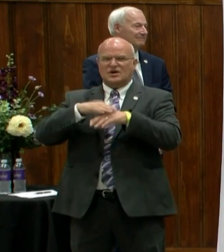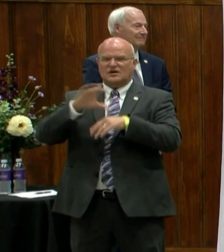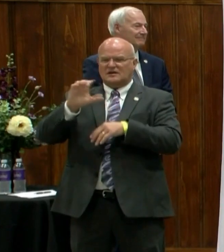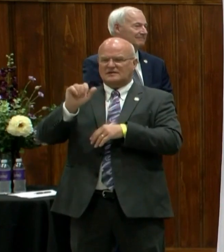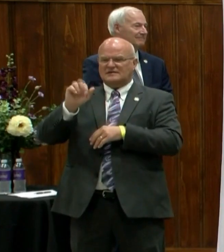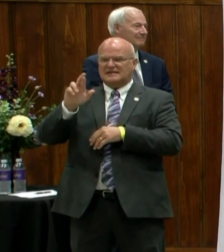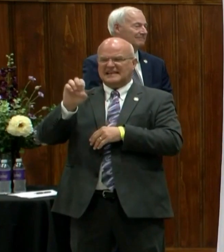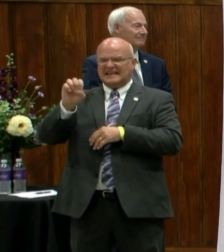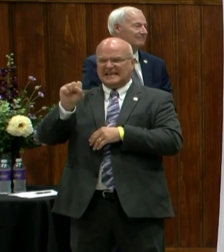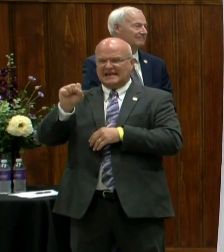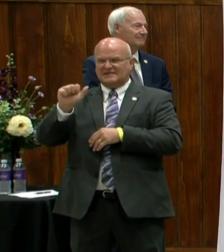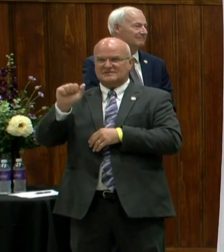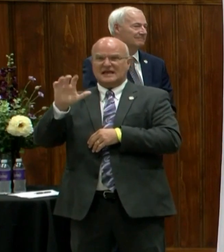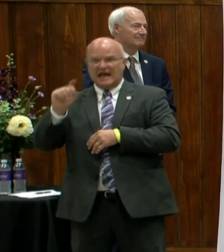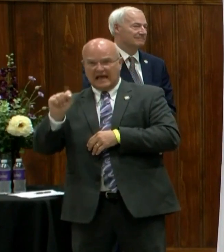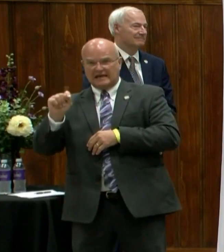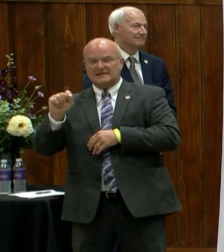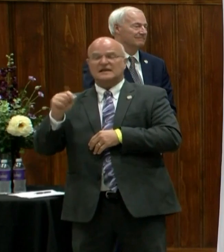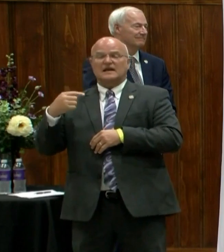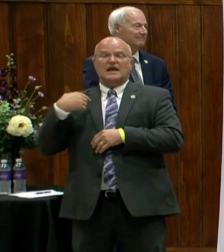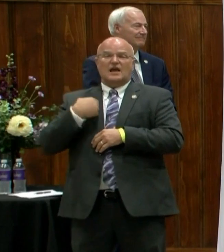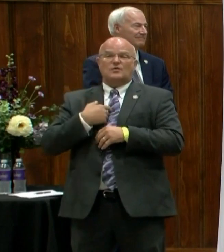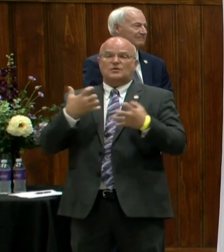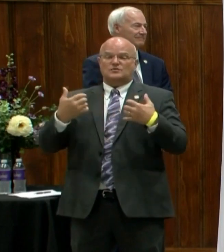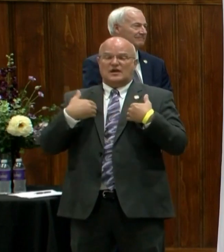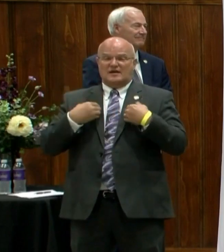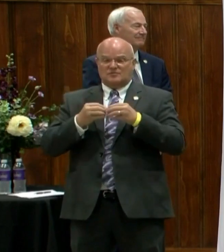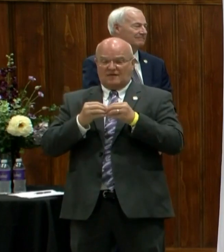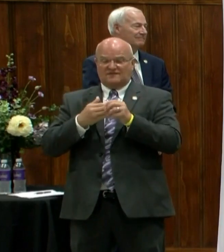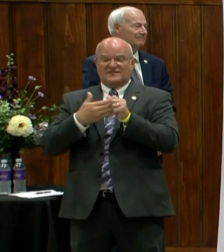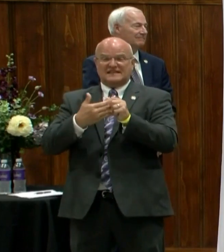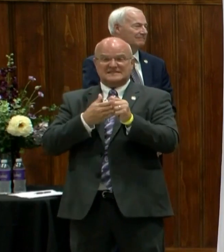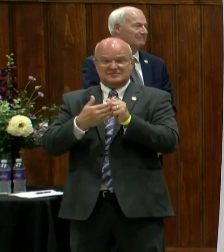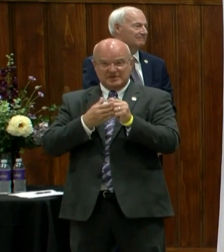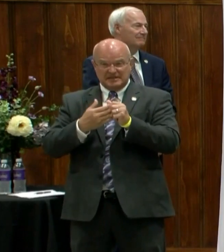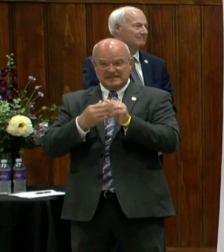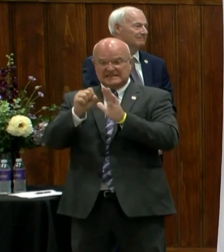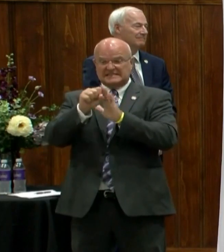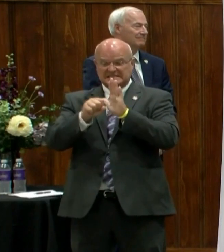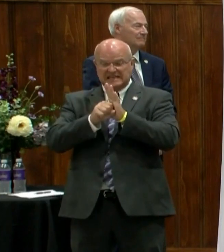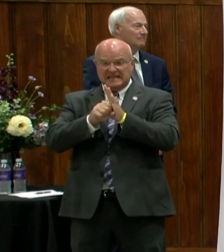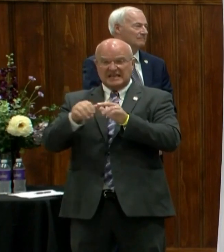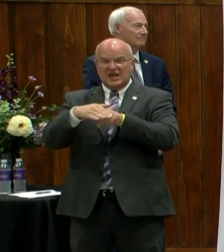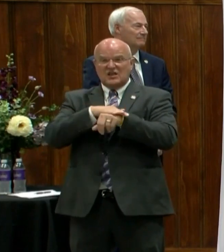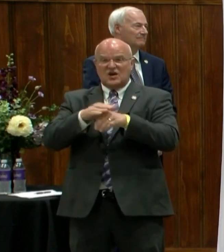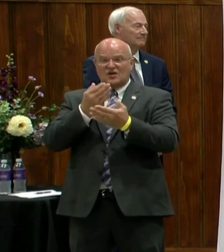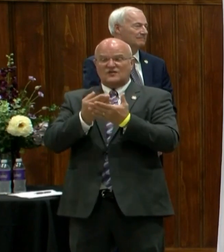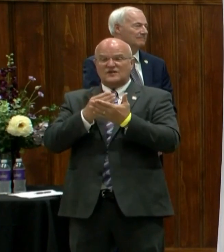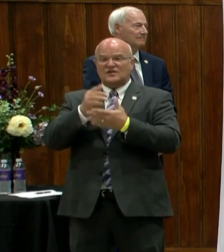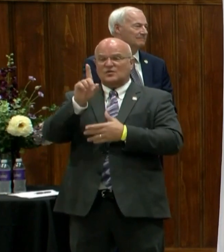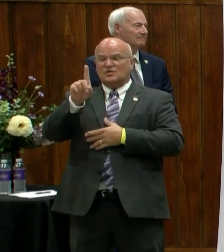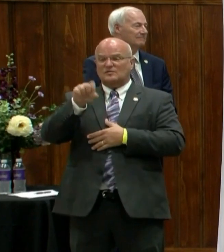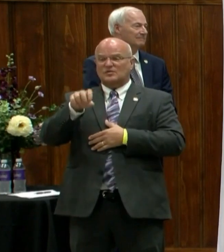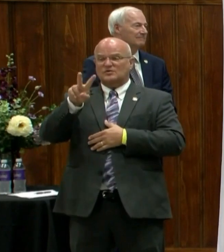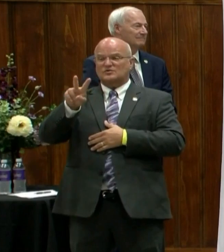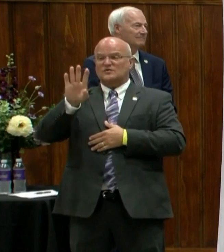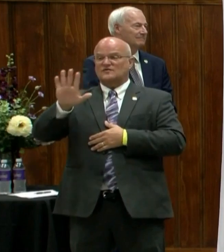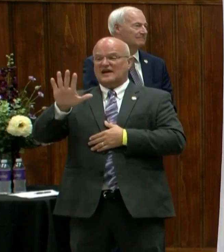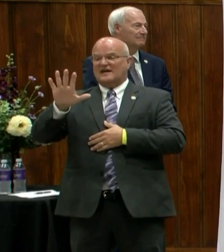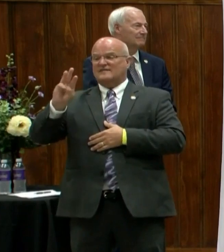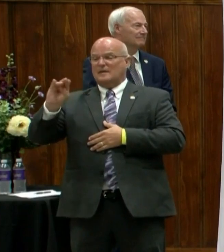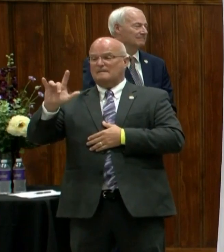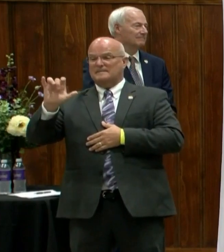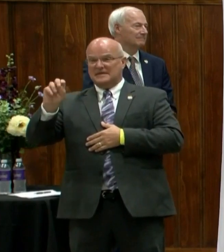benefit Arkansas. And we want you to have more flexibility in the state and local funding that you got, the $1.25 billion, on how you use